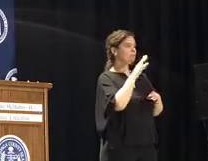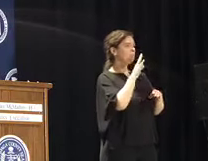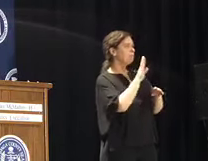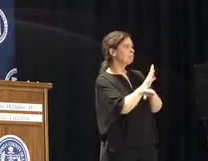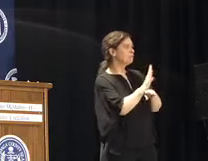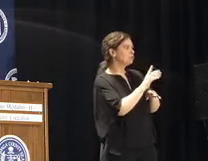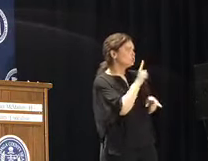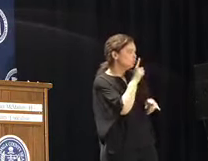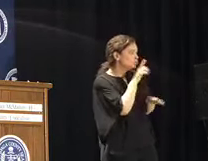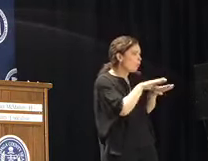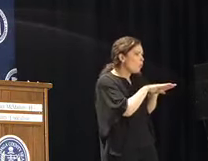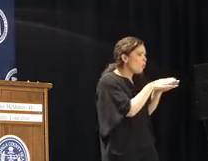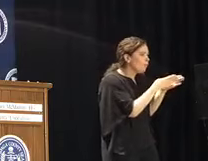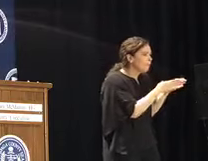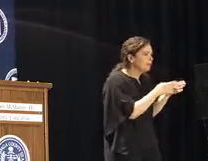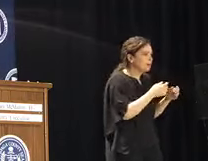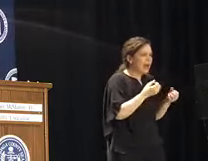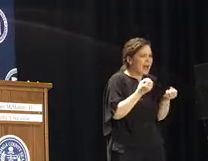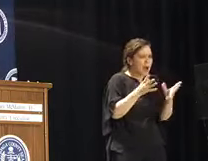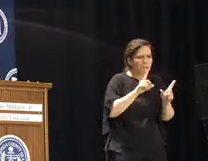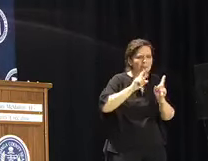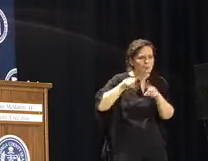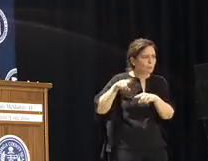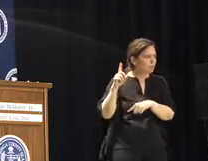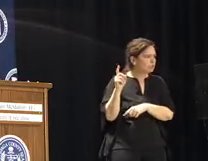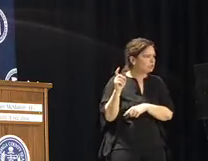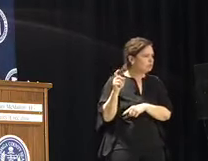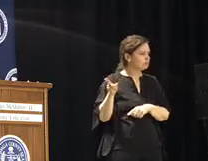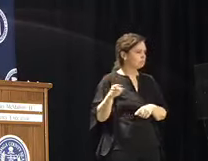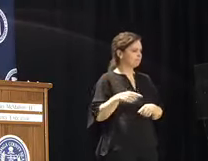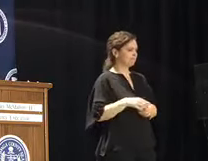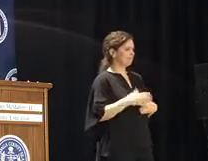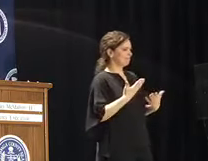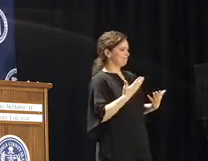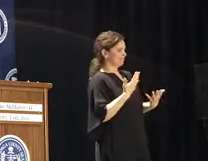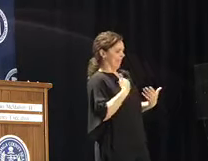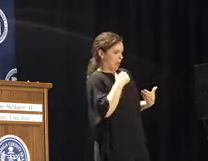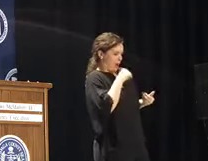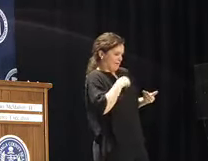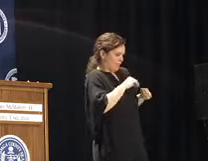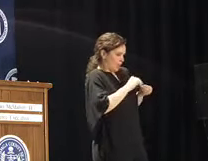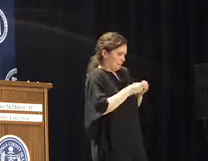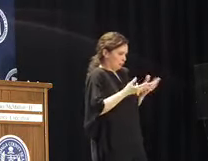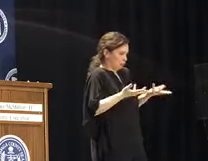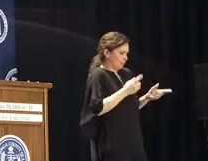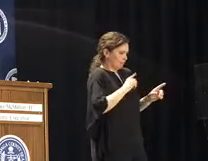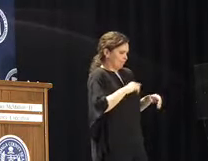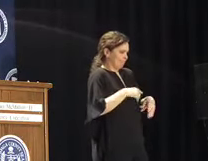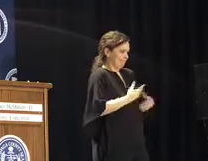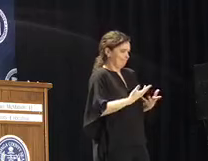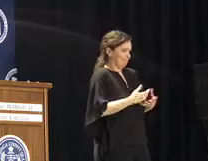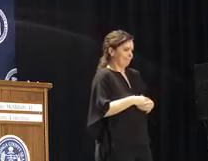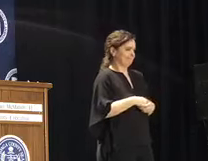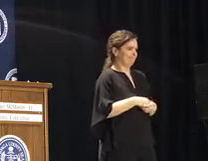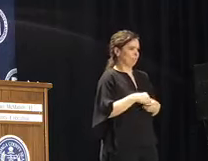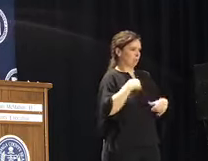many incidents your police have responded to with? I don't, Tony. I think we've set up an infrastructure now